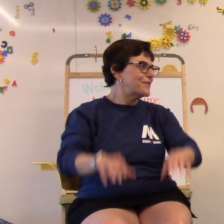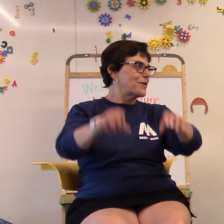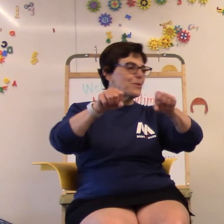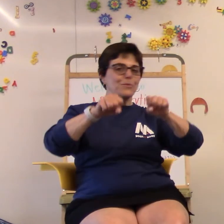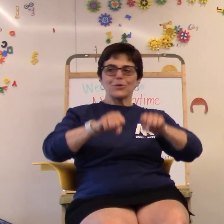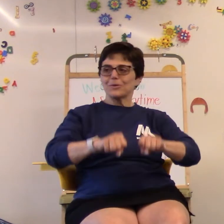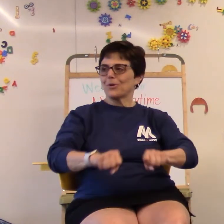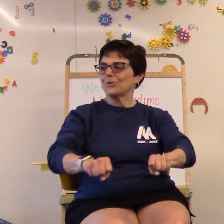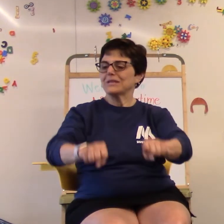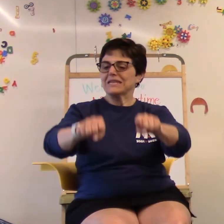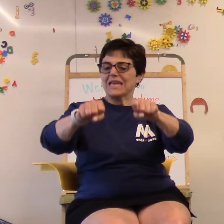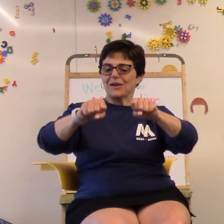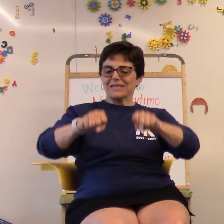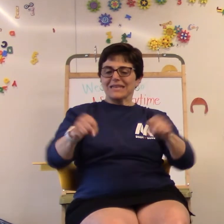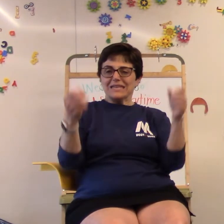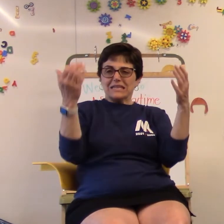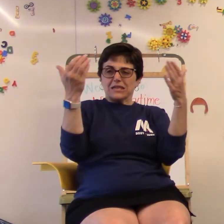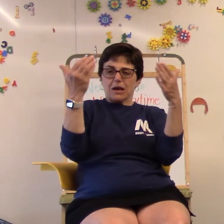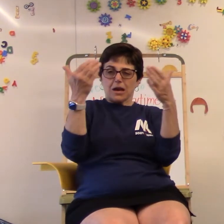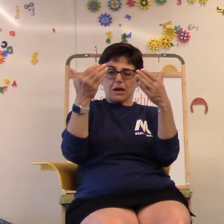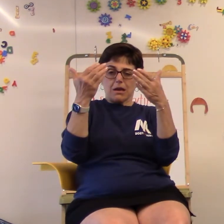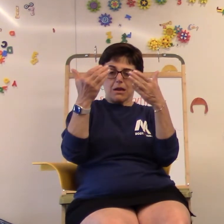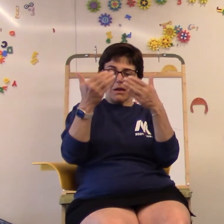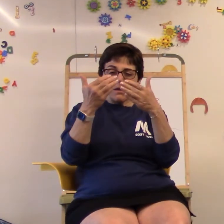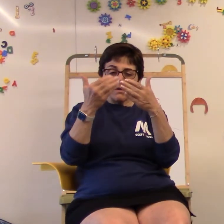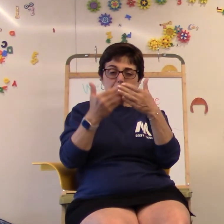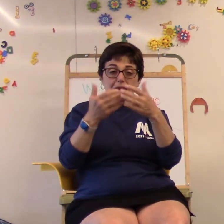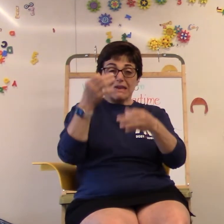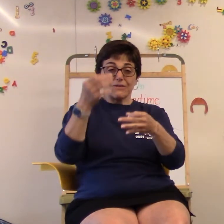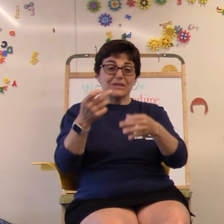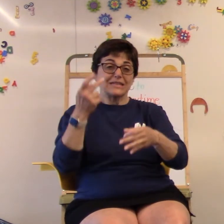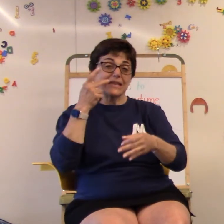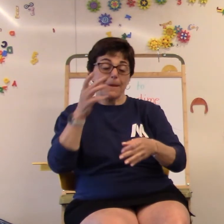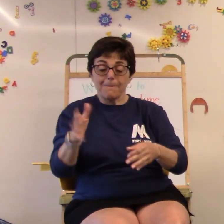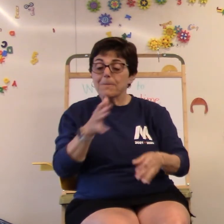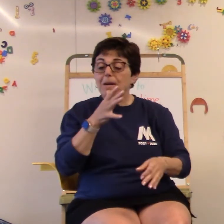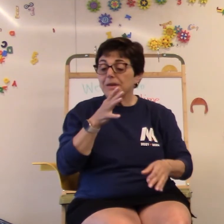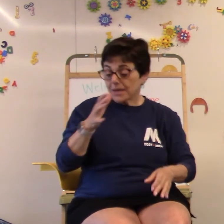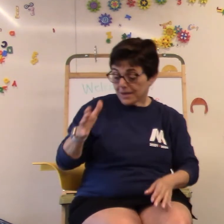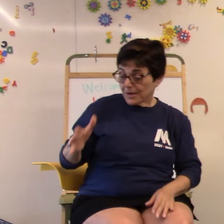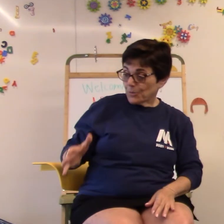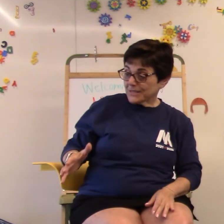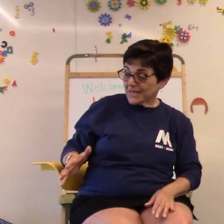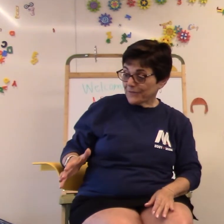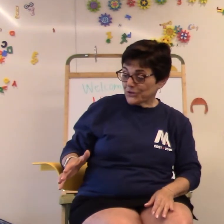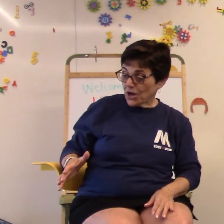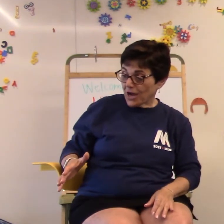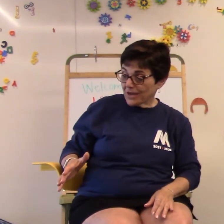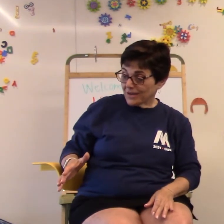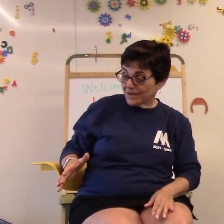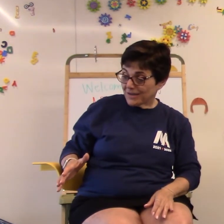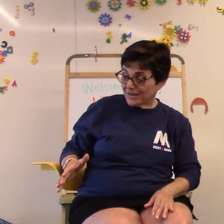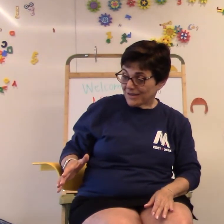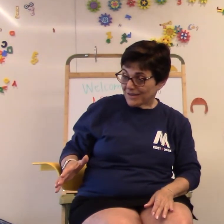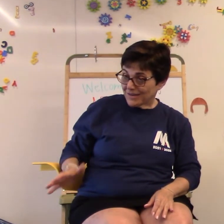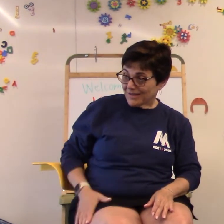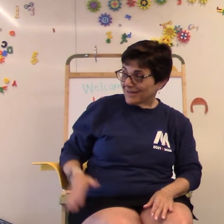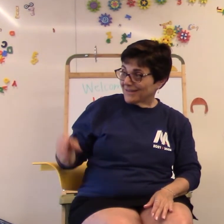Row, row, row your boat, now it's getting dark. If you see mommy dog, don't forget to bark. What's the sound for dog?